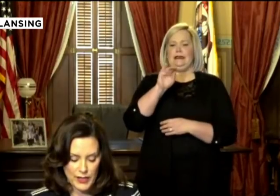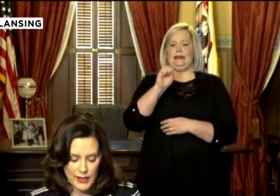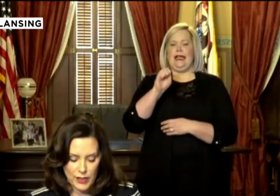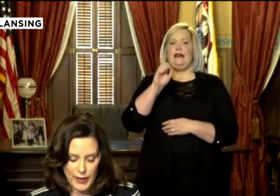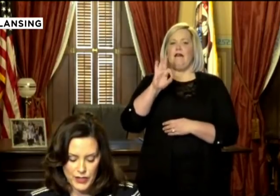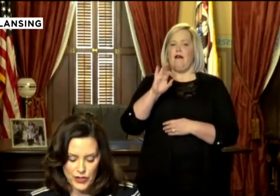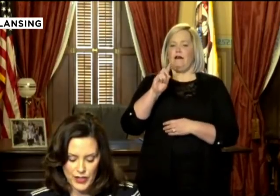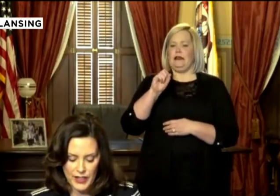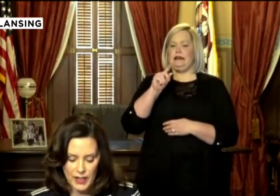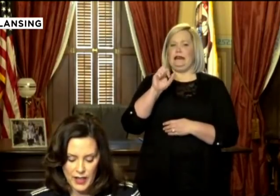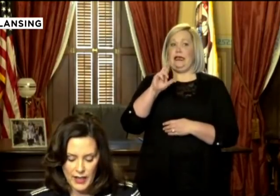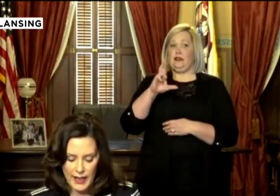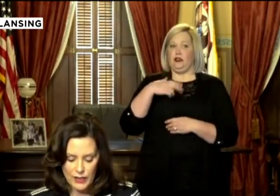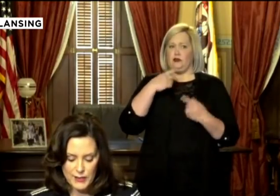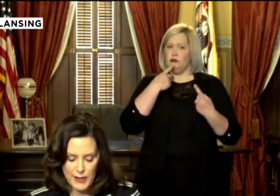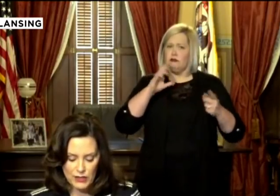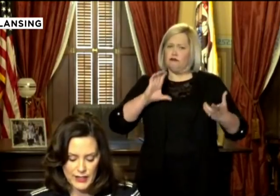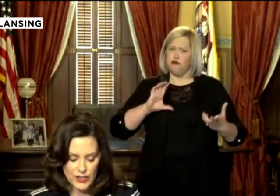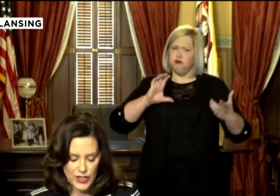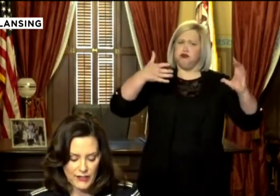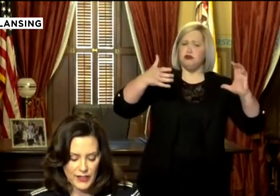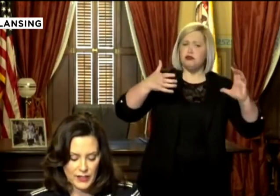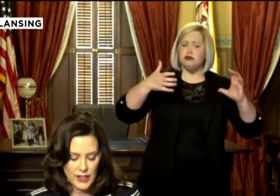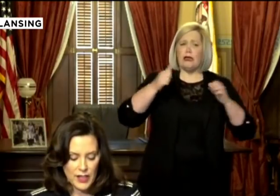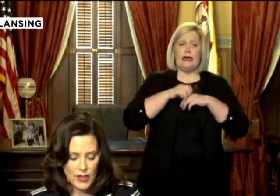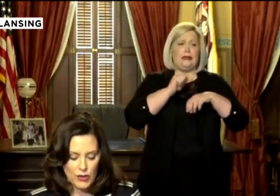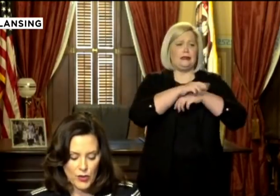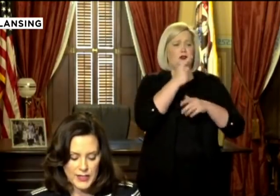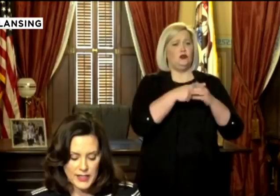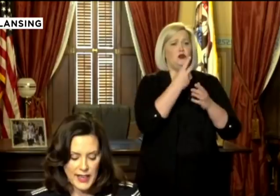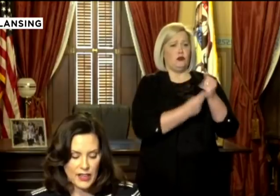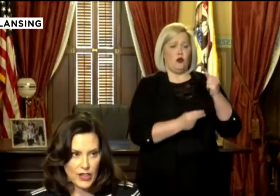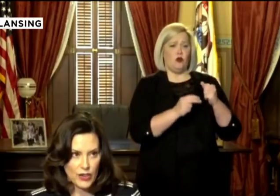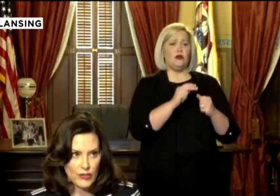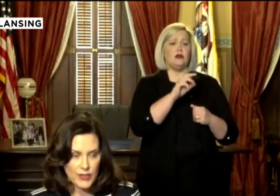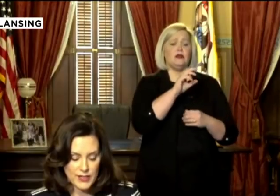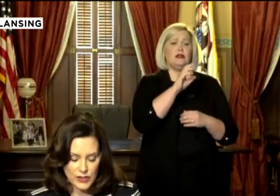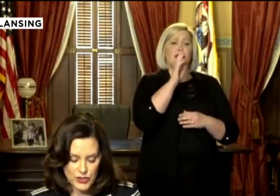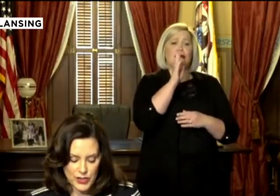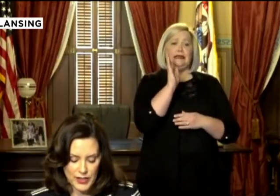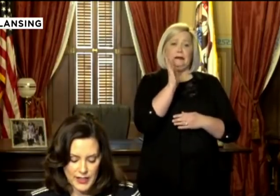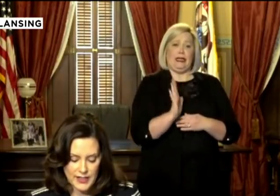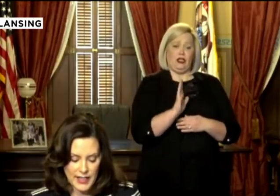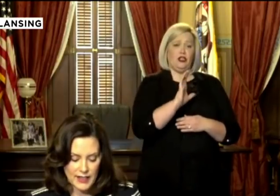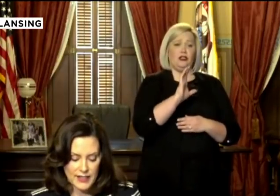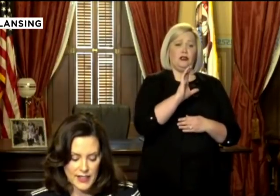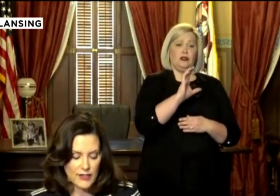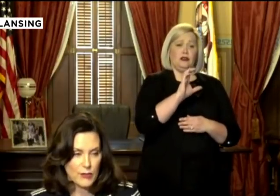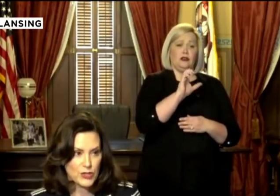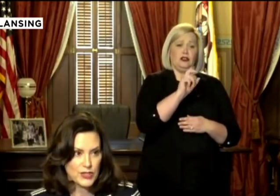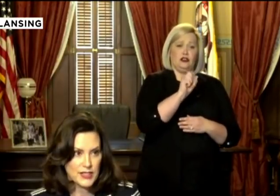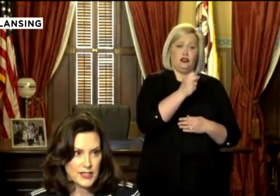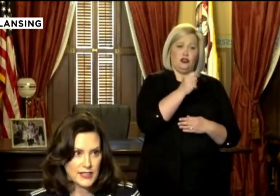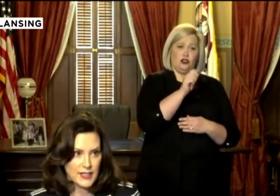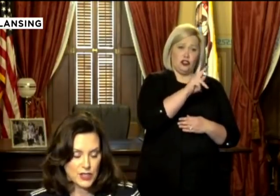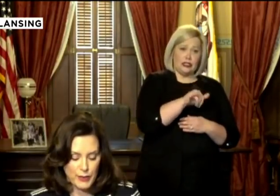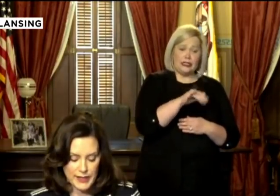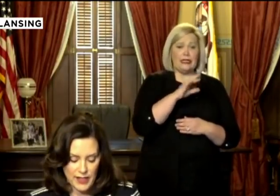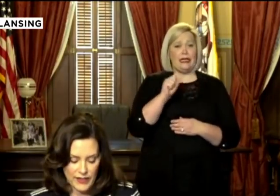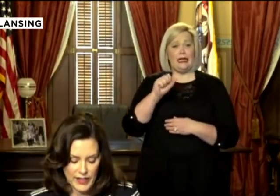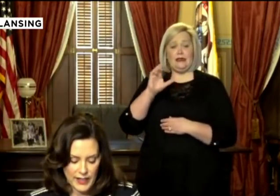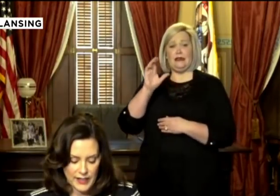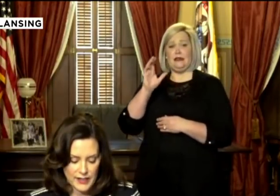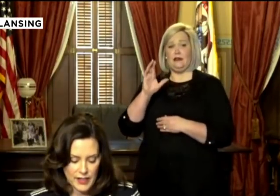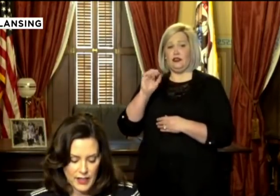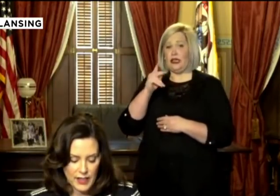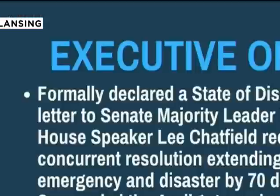Senate Majority Leader Mike Shirkey and House Speaker Lee Chatfield requesting a concurrent resolution extending the state of emergency and disaster